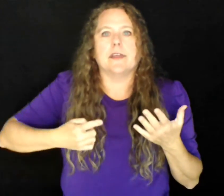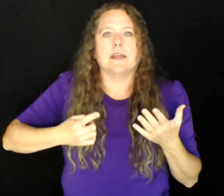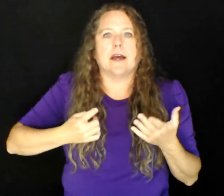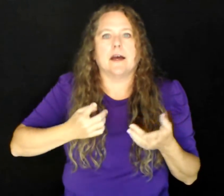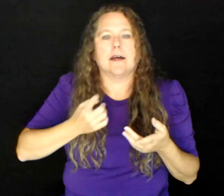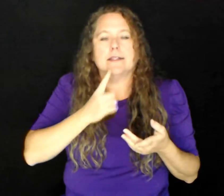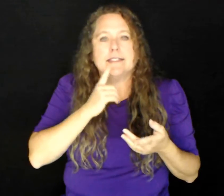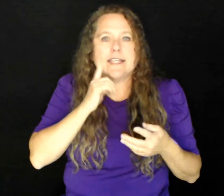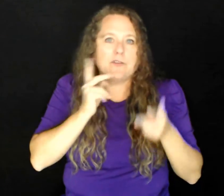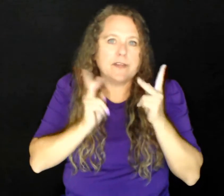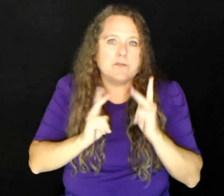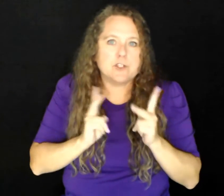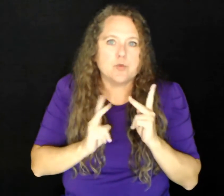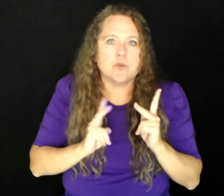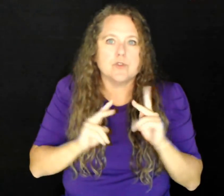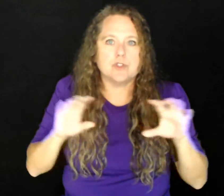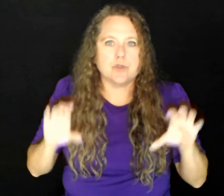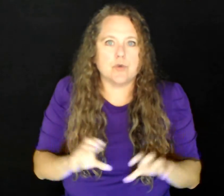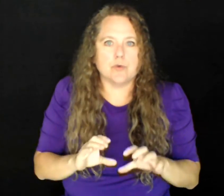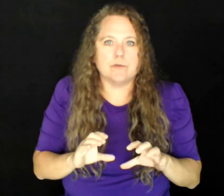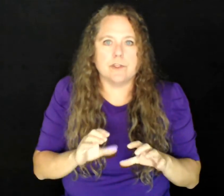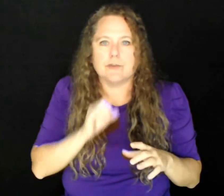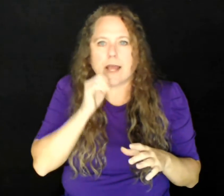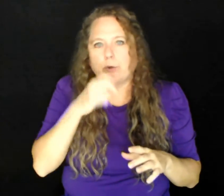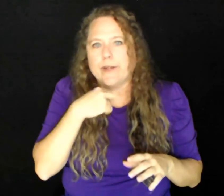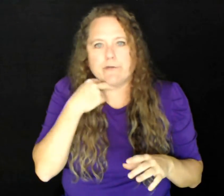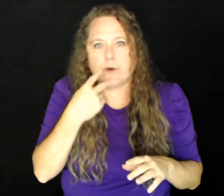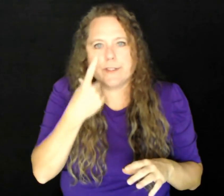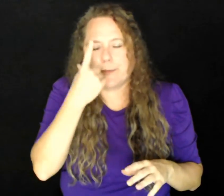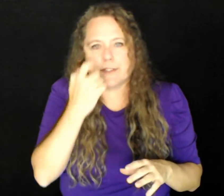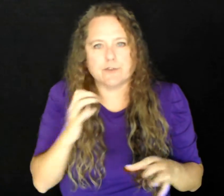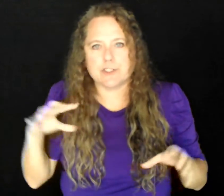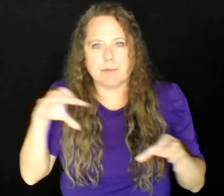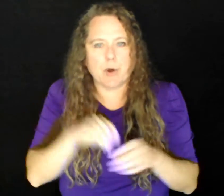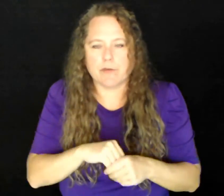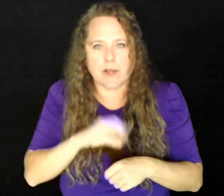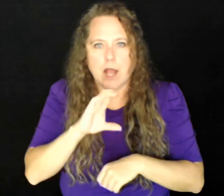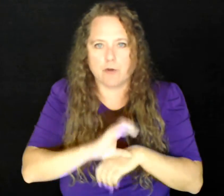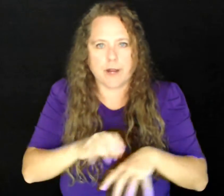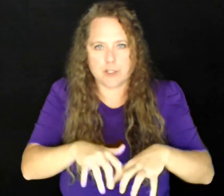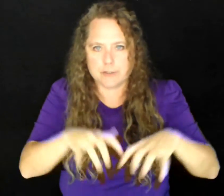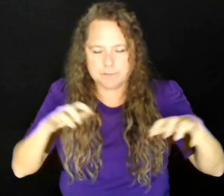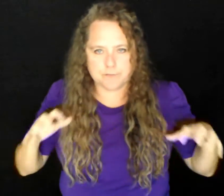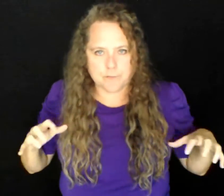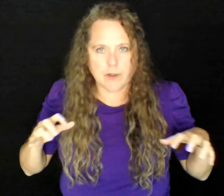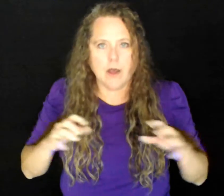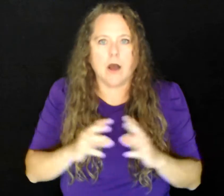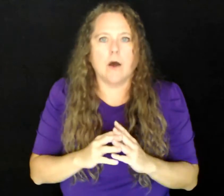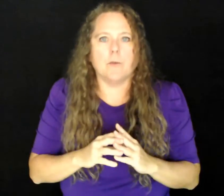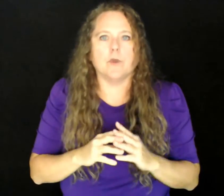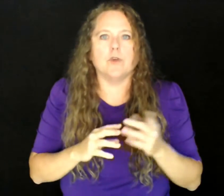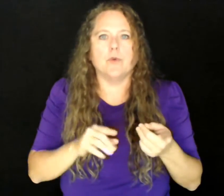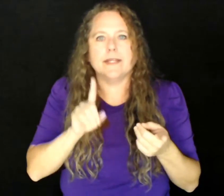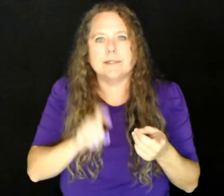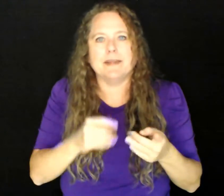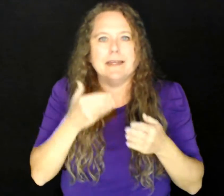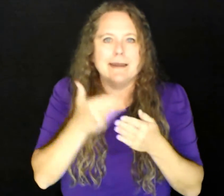the deaf individuals do, you're not going to voice because they're just a part of the congregation. You need to be